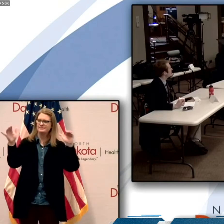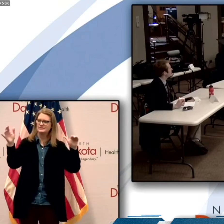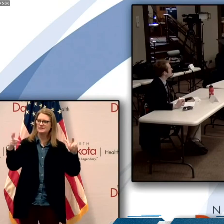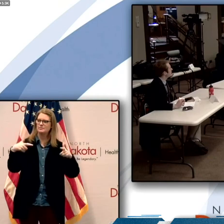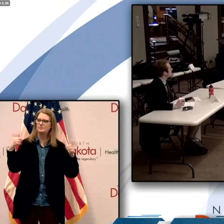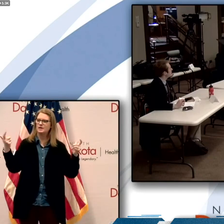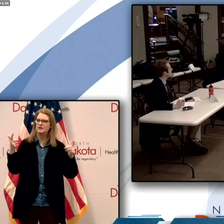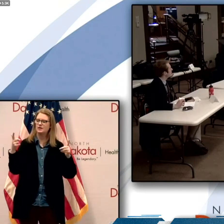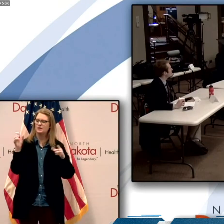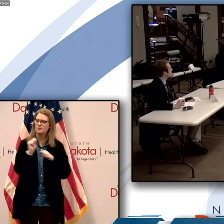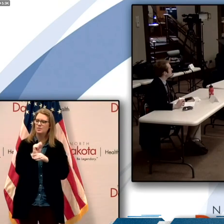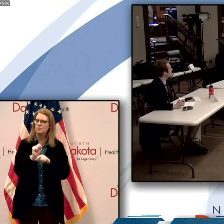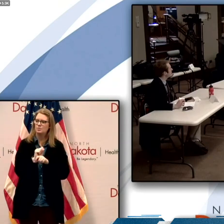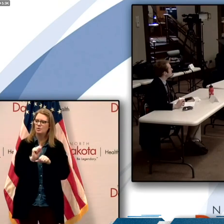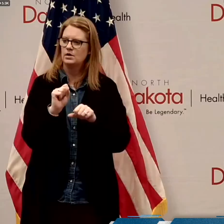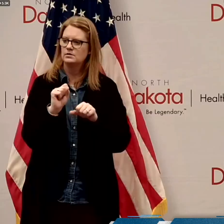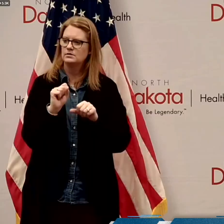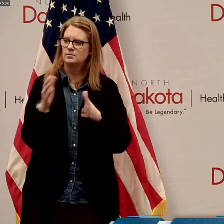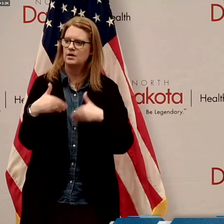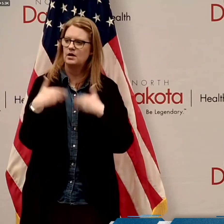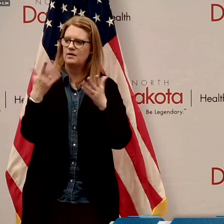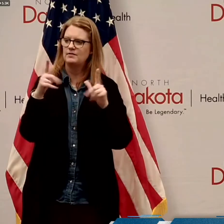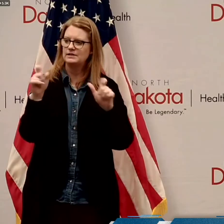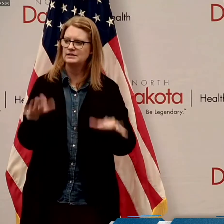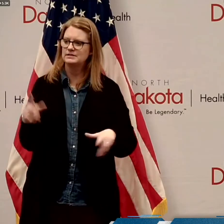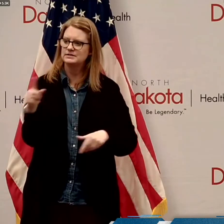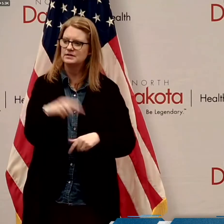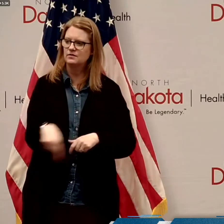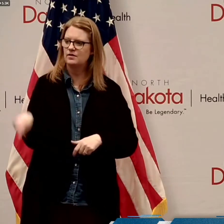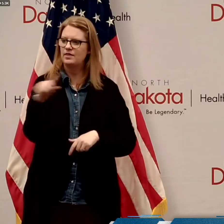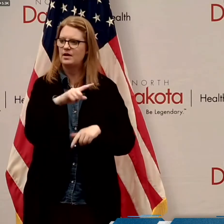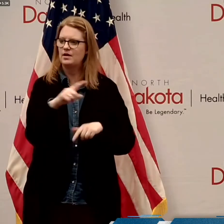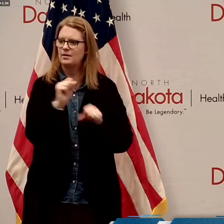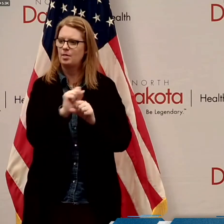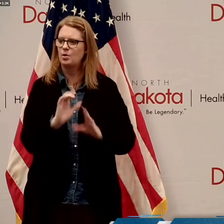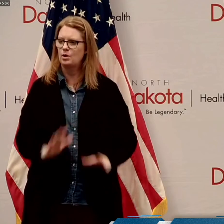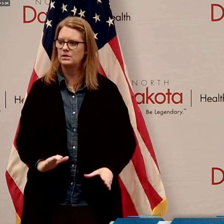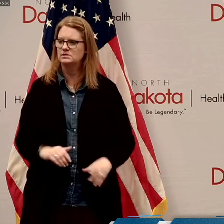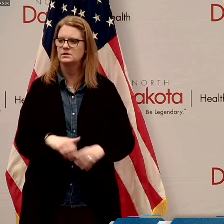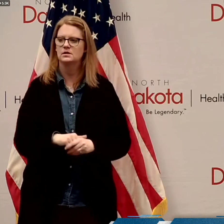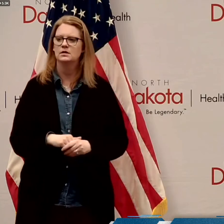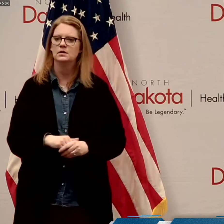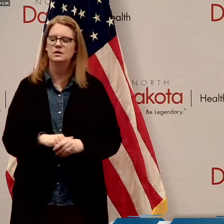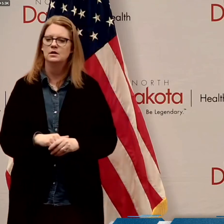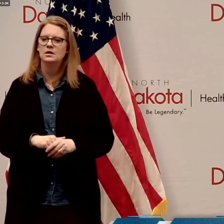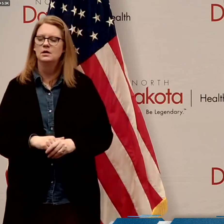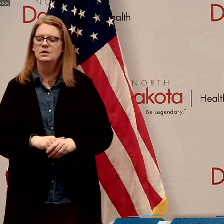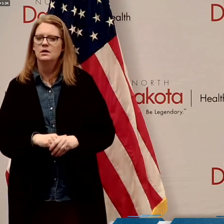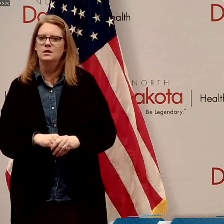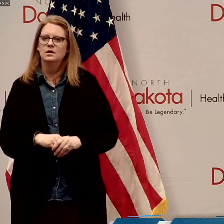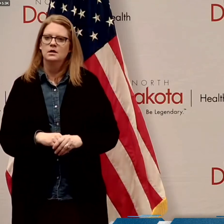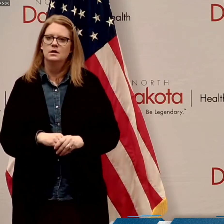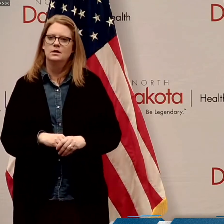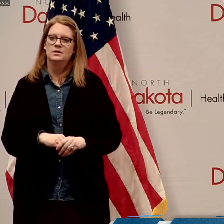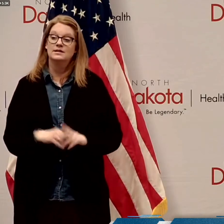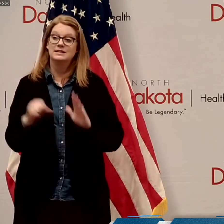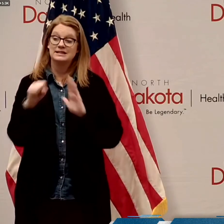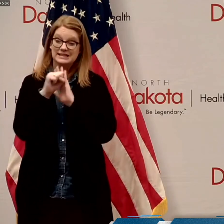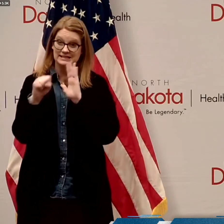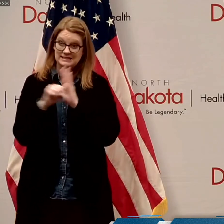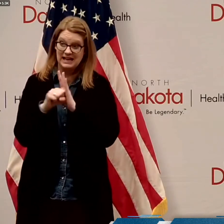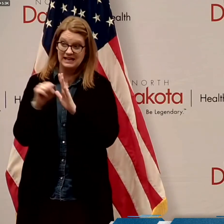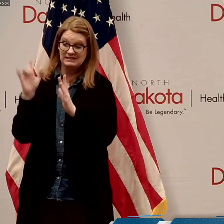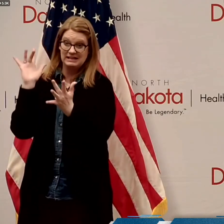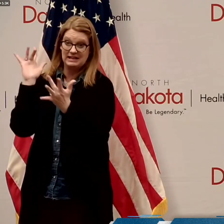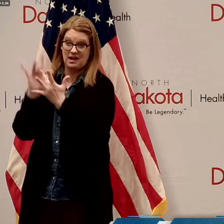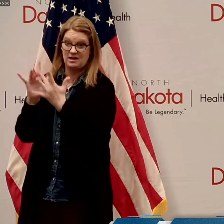those in essential industries, about offering testing for their employees? The state's not reaching out directly, but what